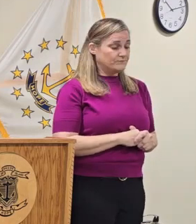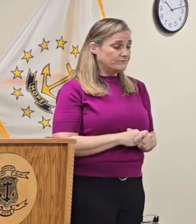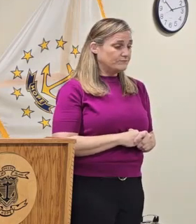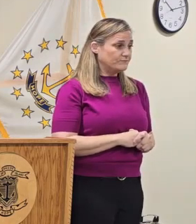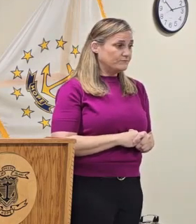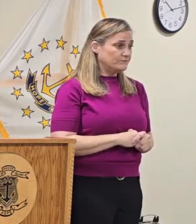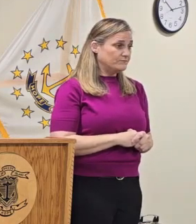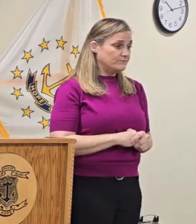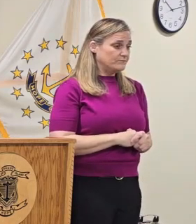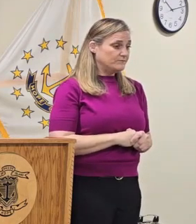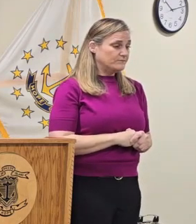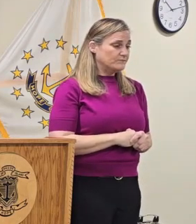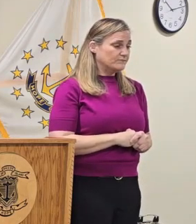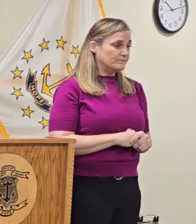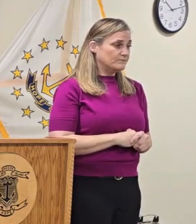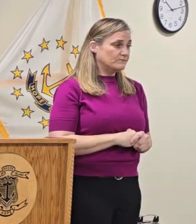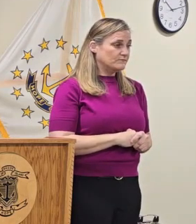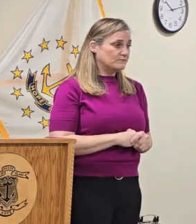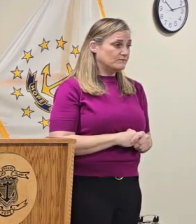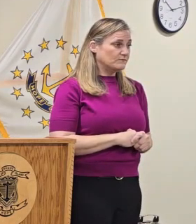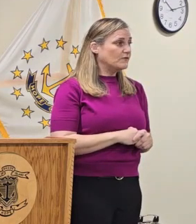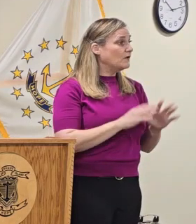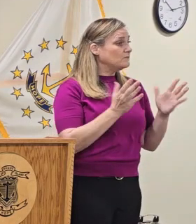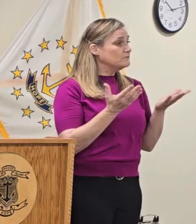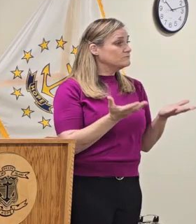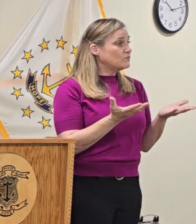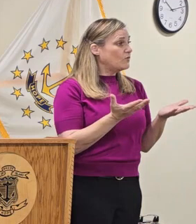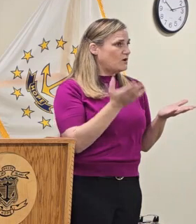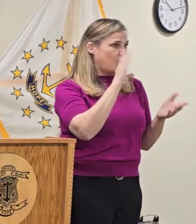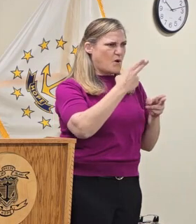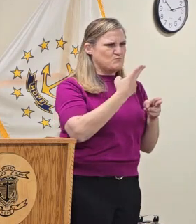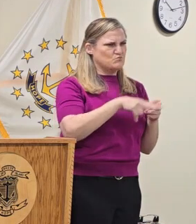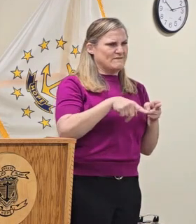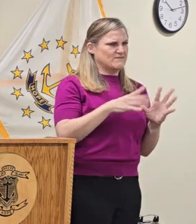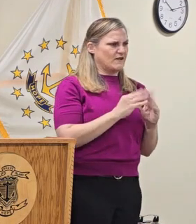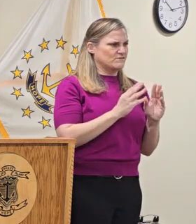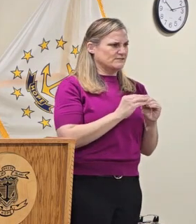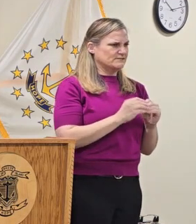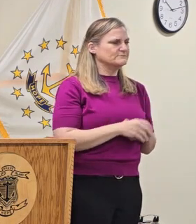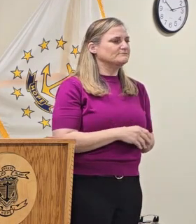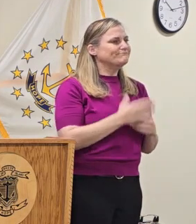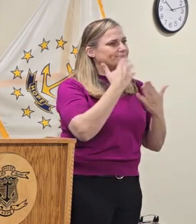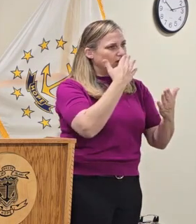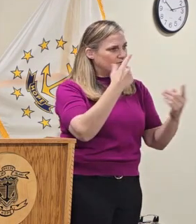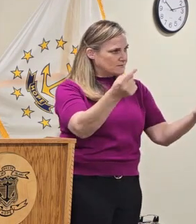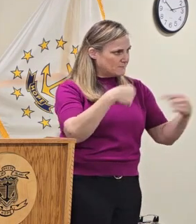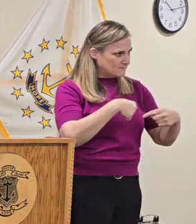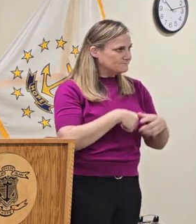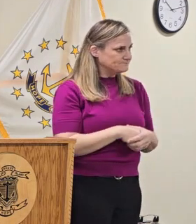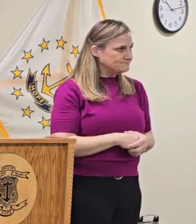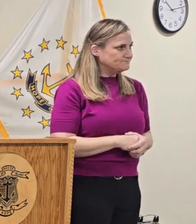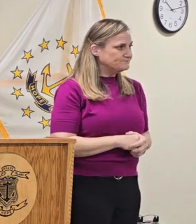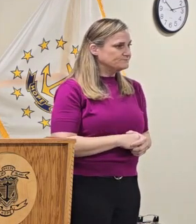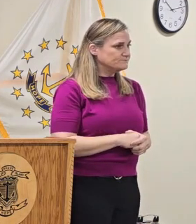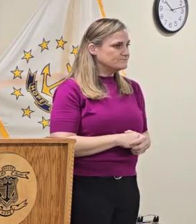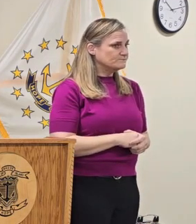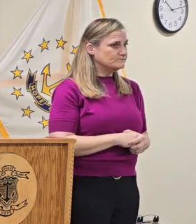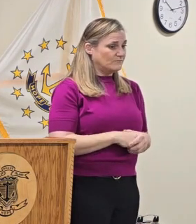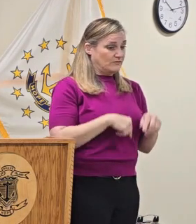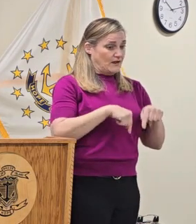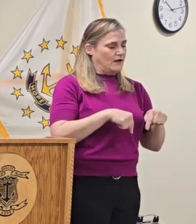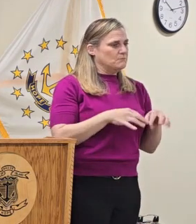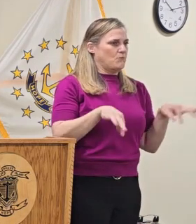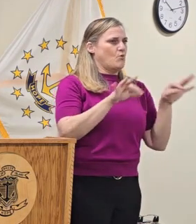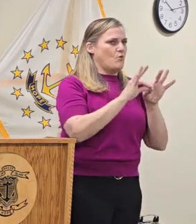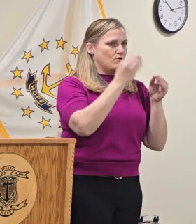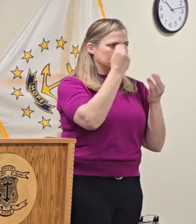So I know it's brief today, but thank you for taking the time to come. We think it's a very important matter. We're going to